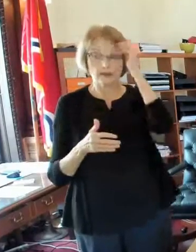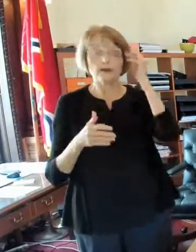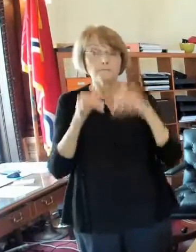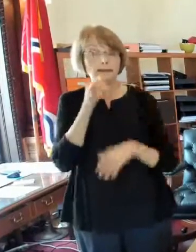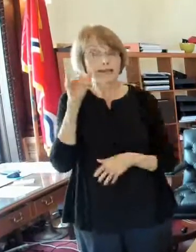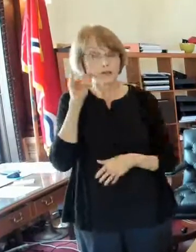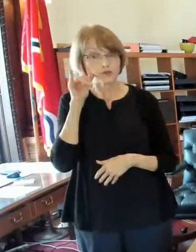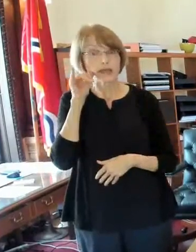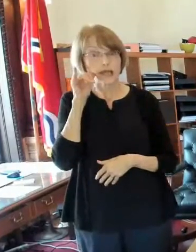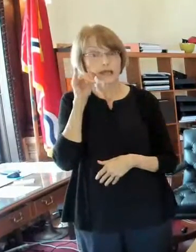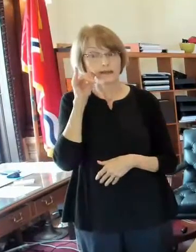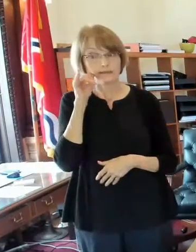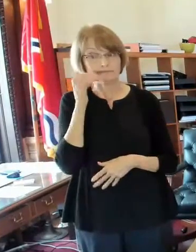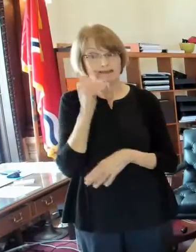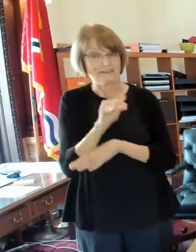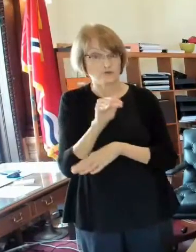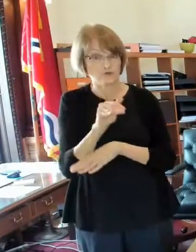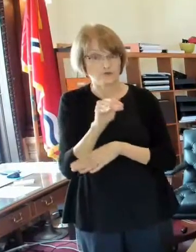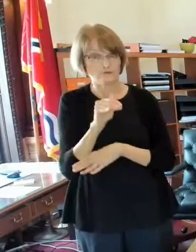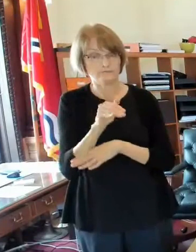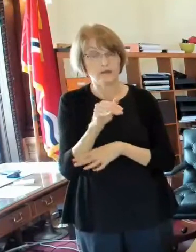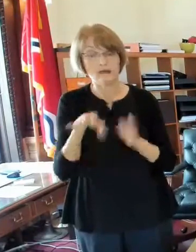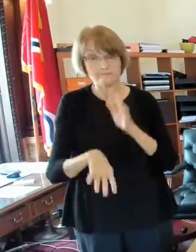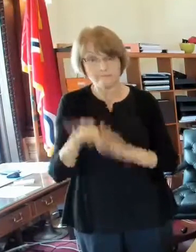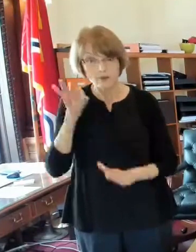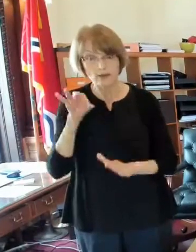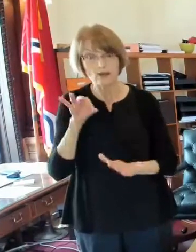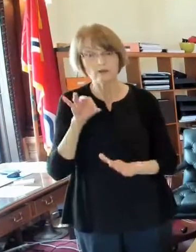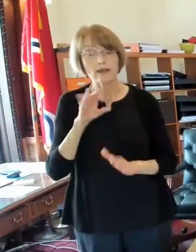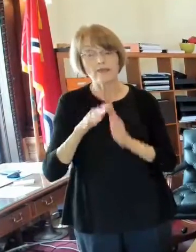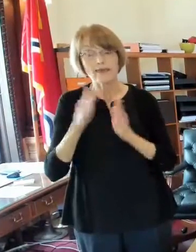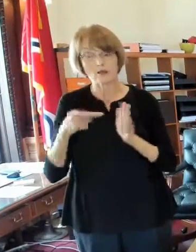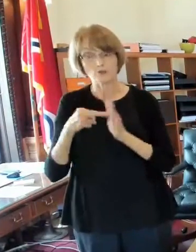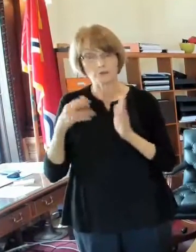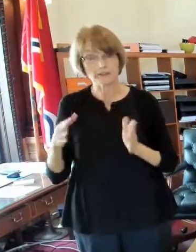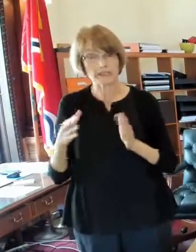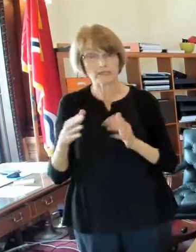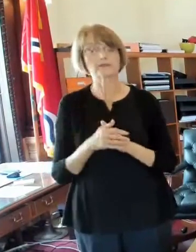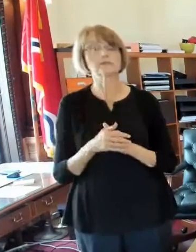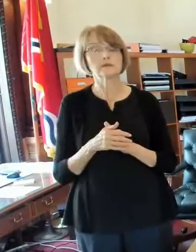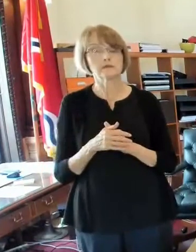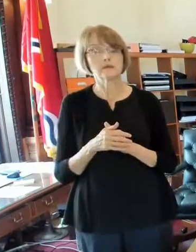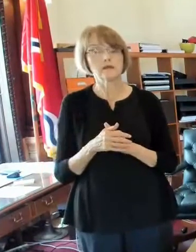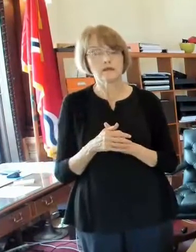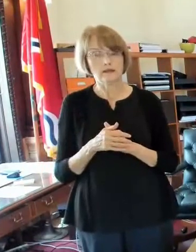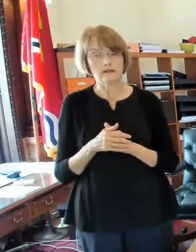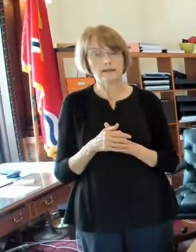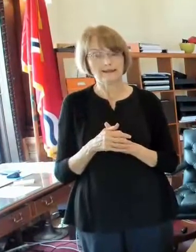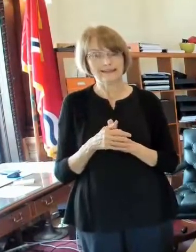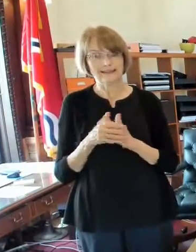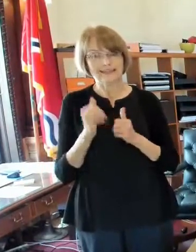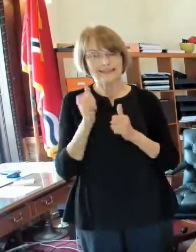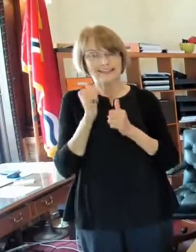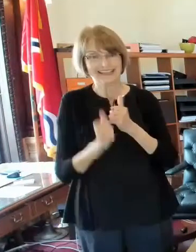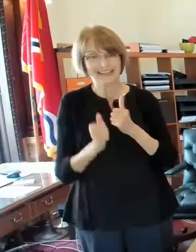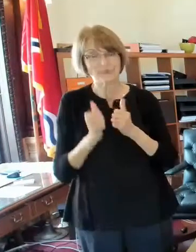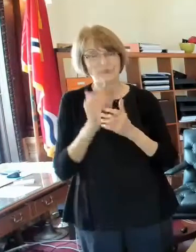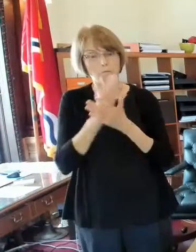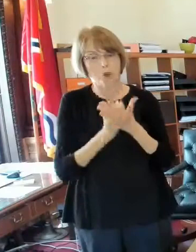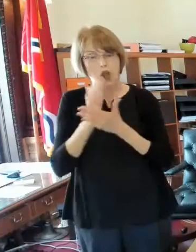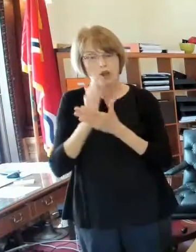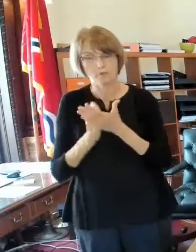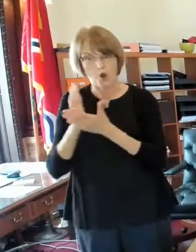yesterday, late yesterday afternoon, is that the House has said that they are going to take up each one of the